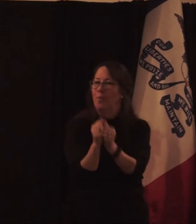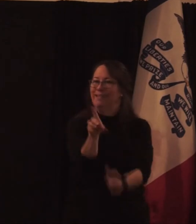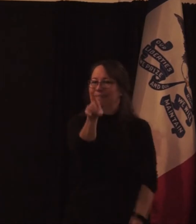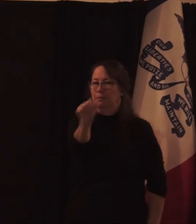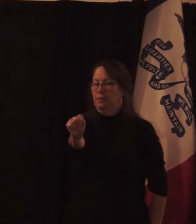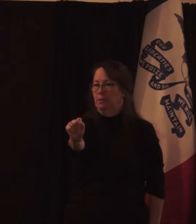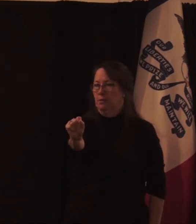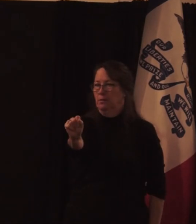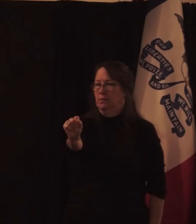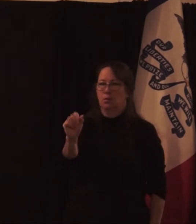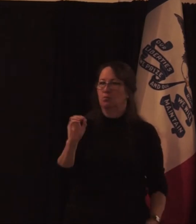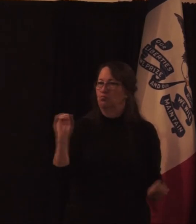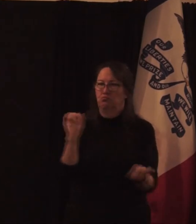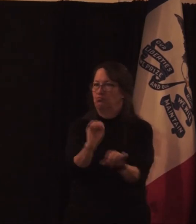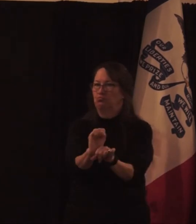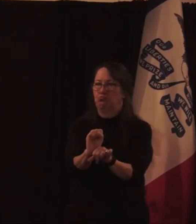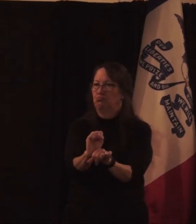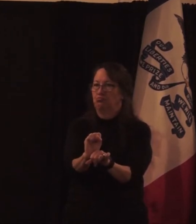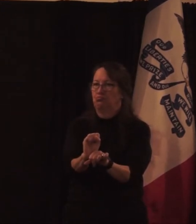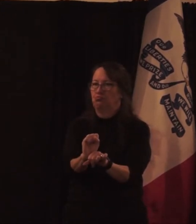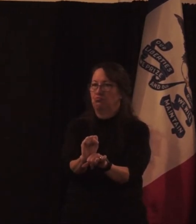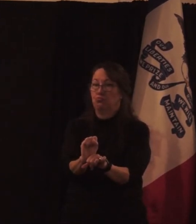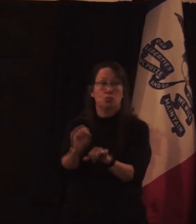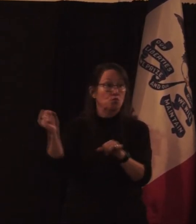disabilities are not in the workforce.